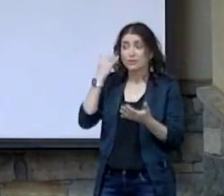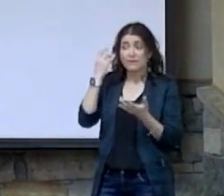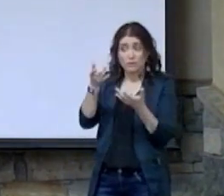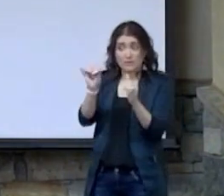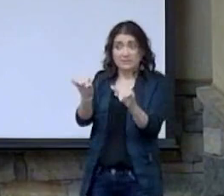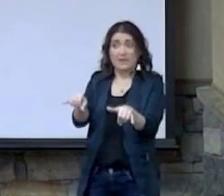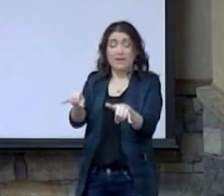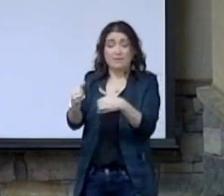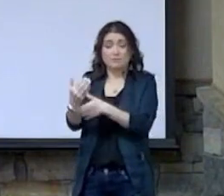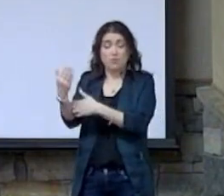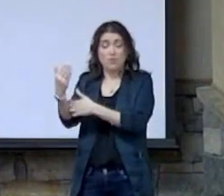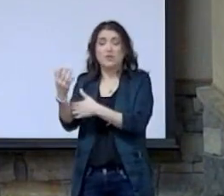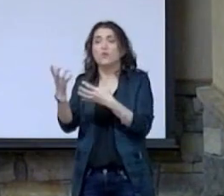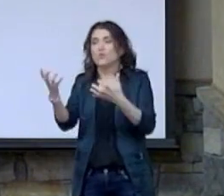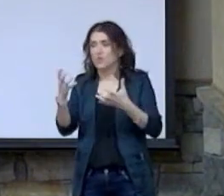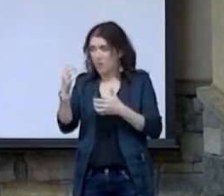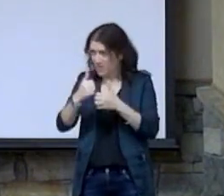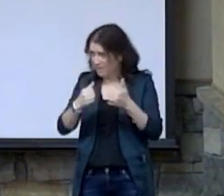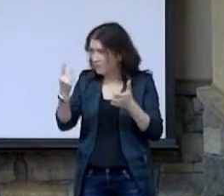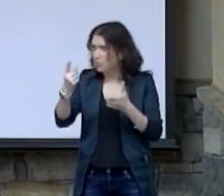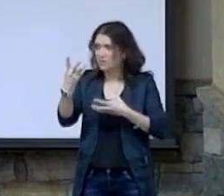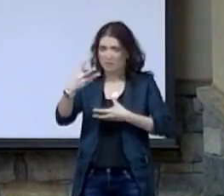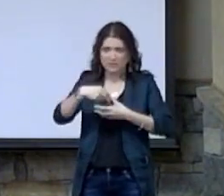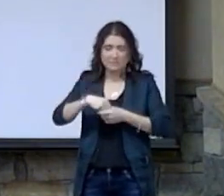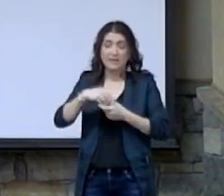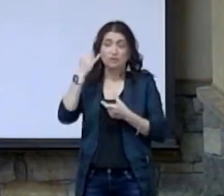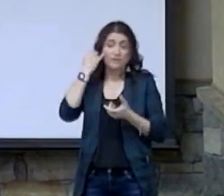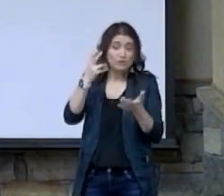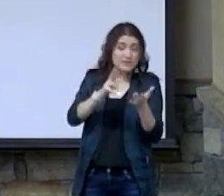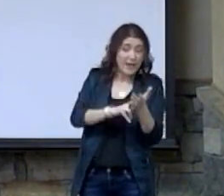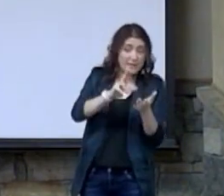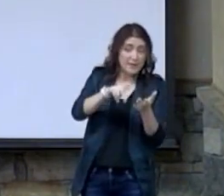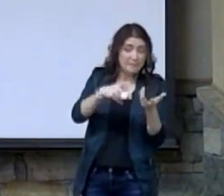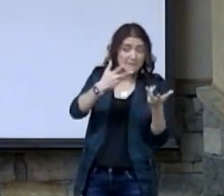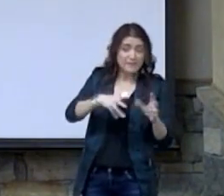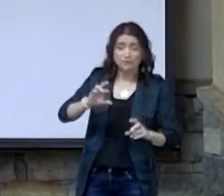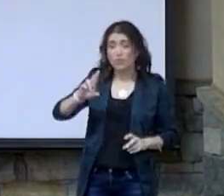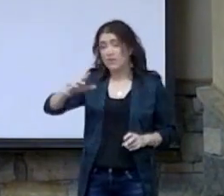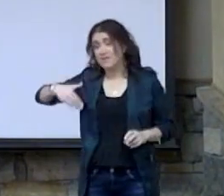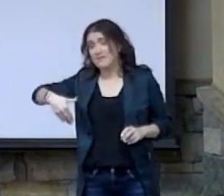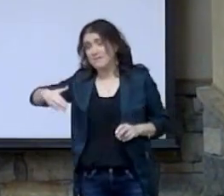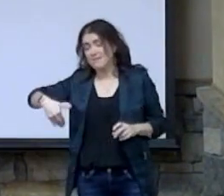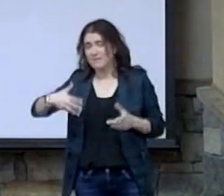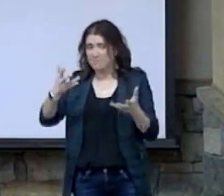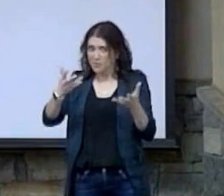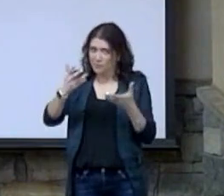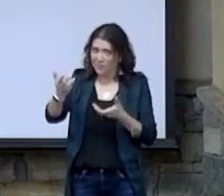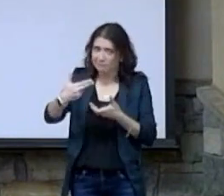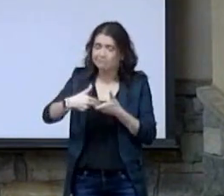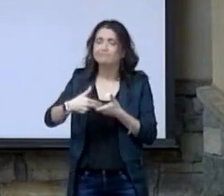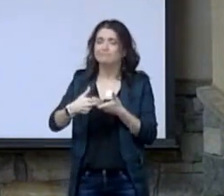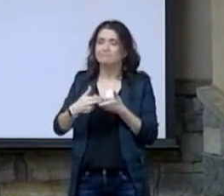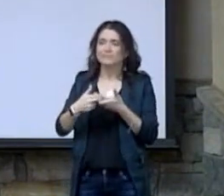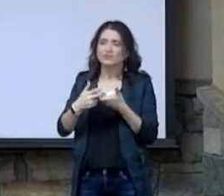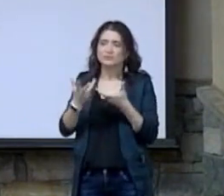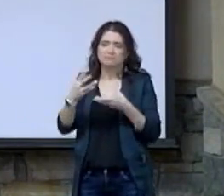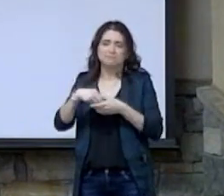this morning, we want everybody to participate. So whether you sign up or not, if you want to come, just be a part of the meeting with us this